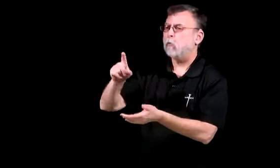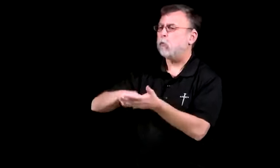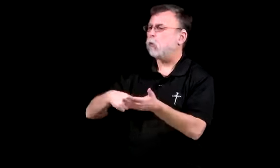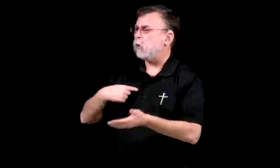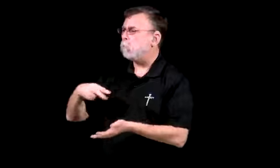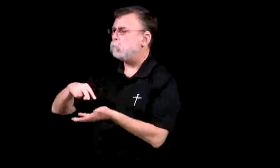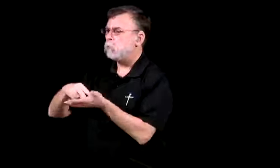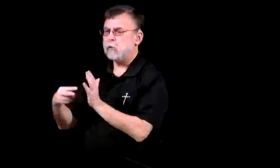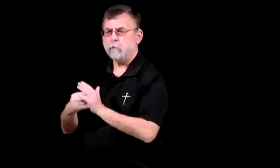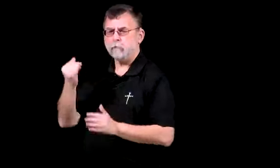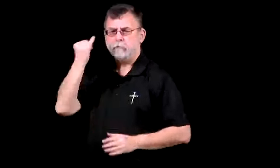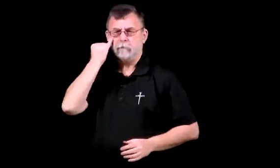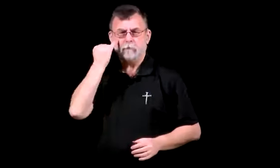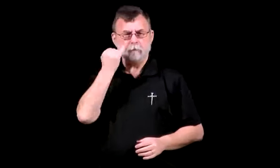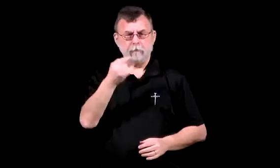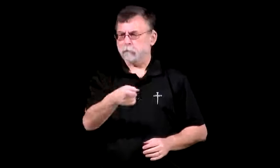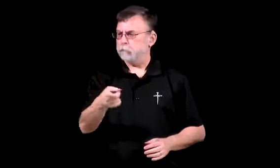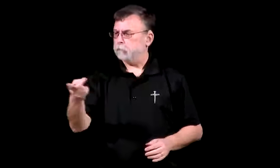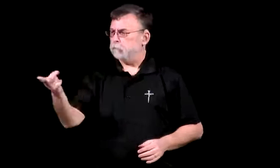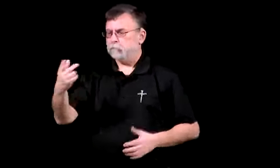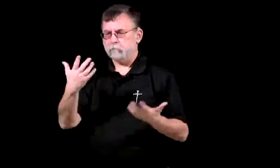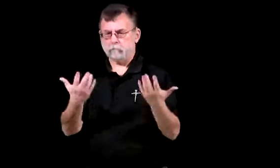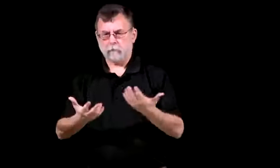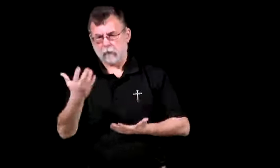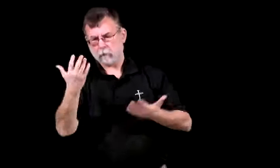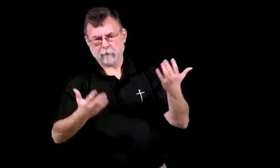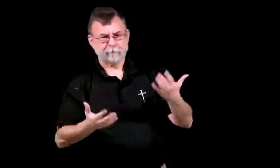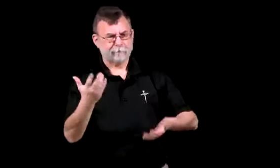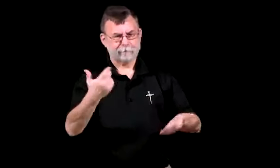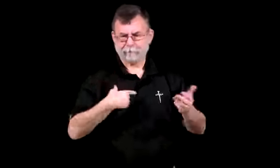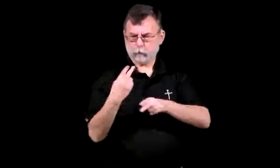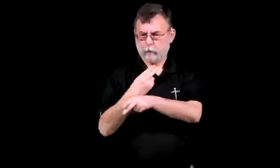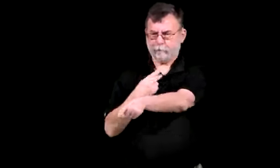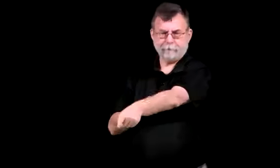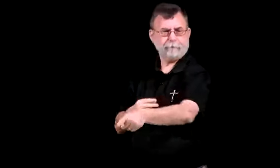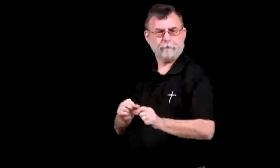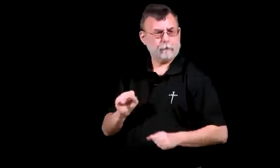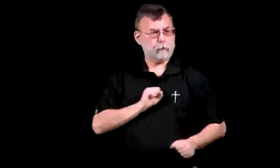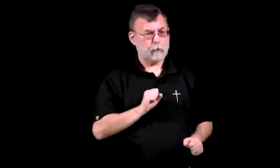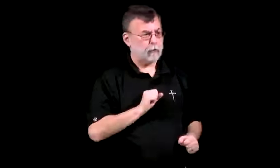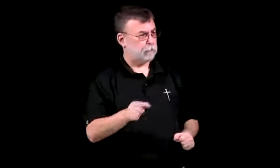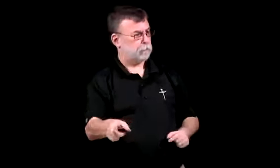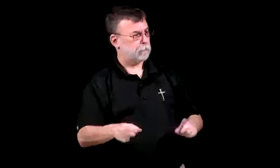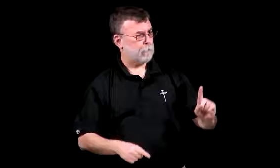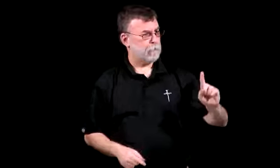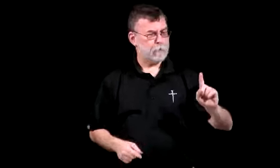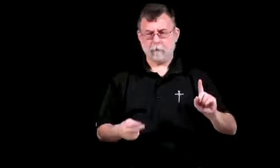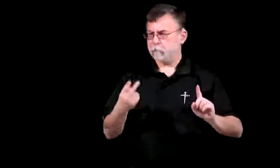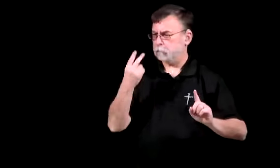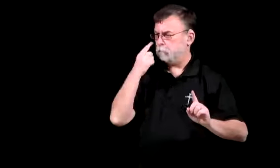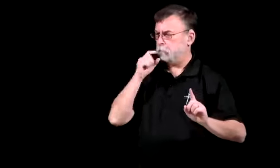up again. And what I mean by that is, I'm going to use Shannon as an example.